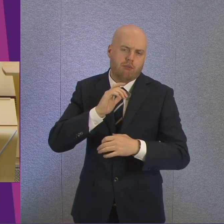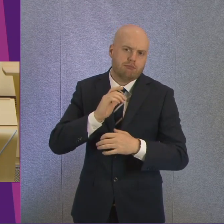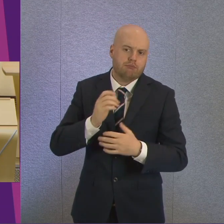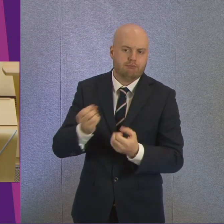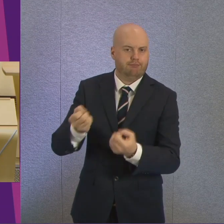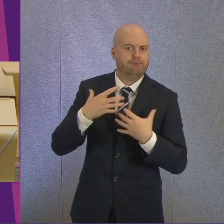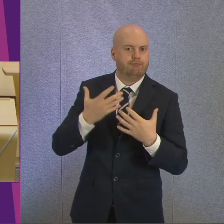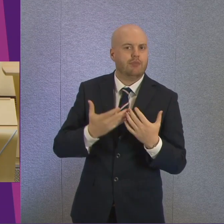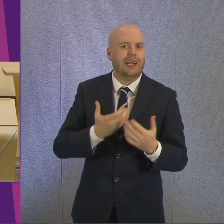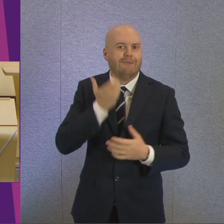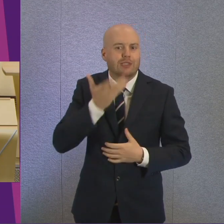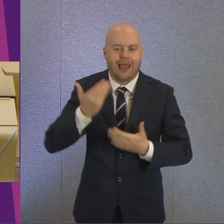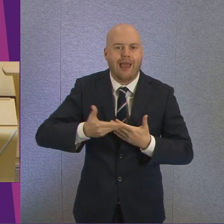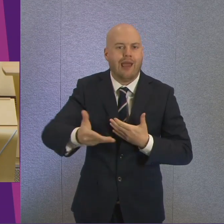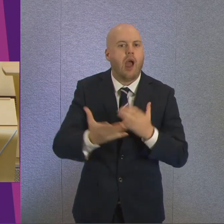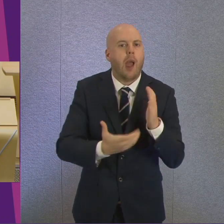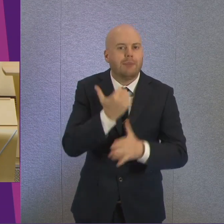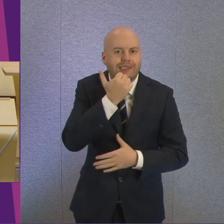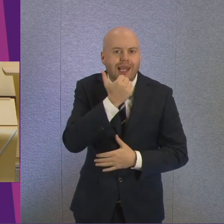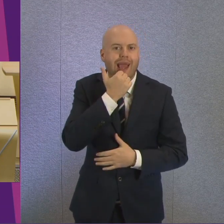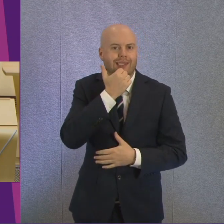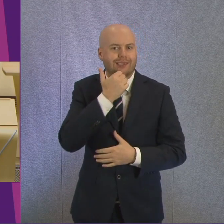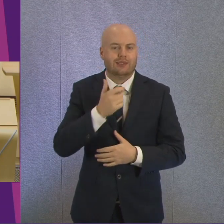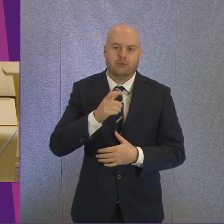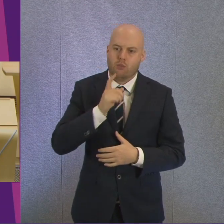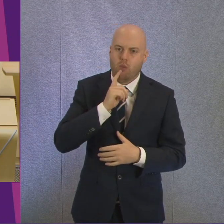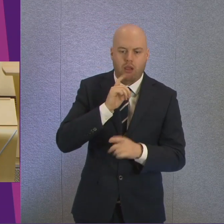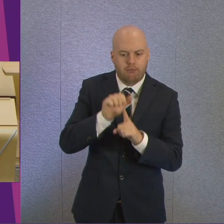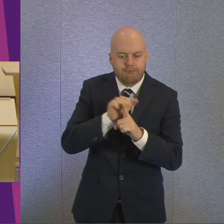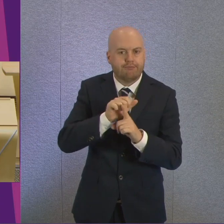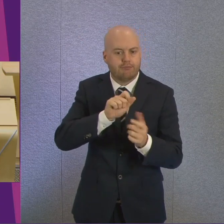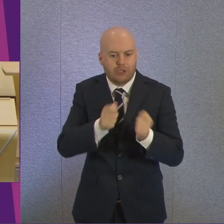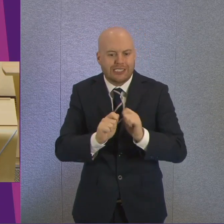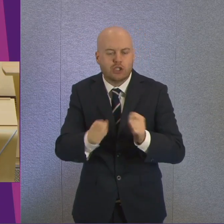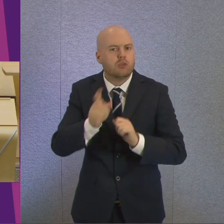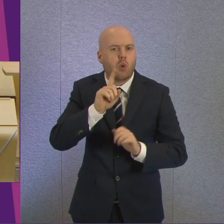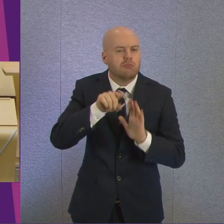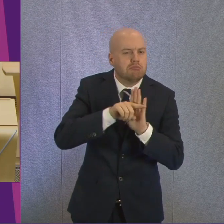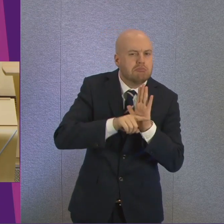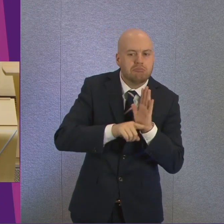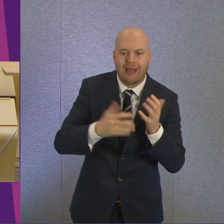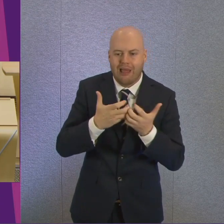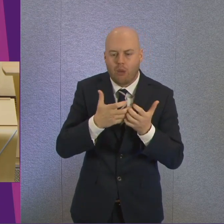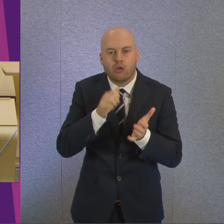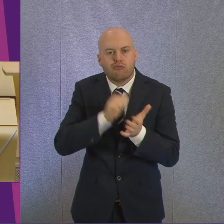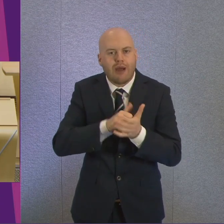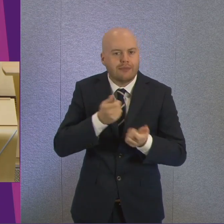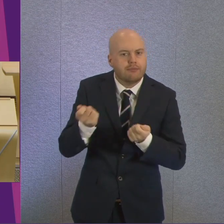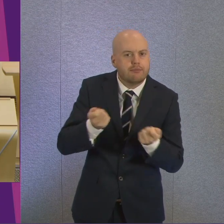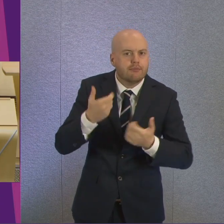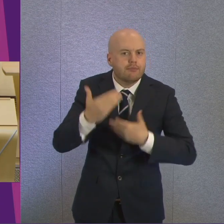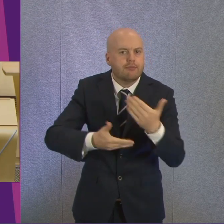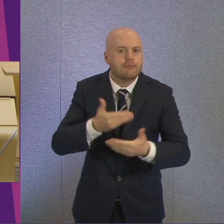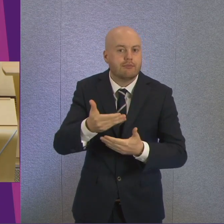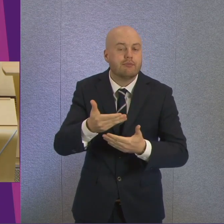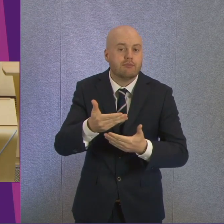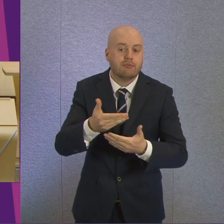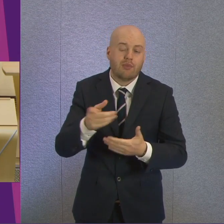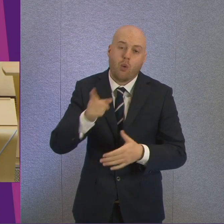local action needed to deal with issues as they emerge, as well as coordinate our wider package of support to the